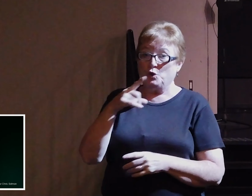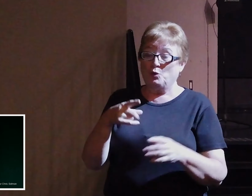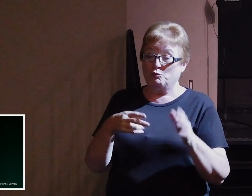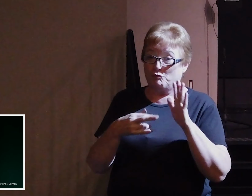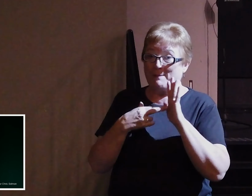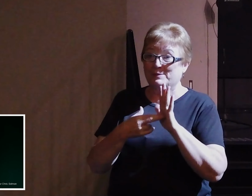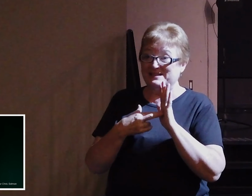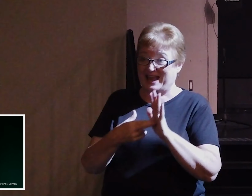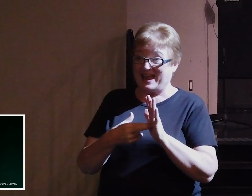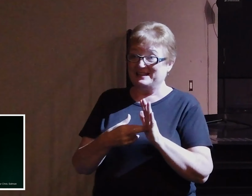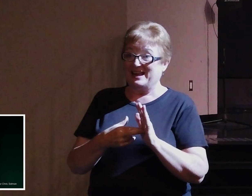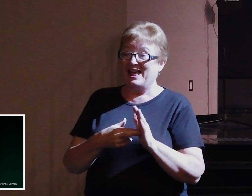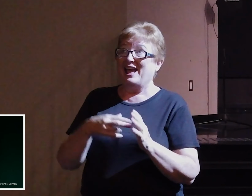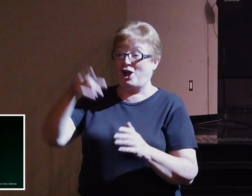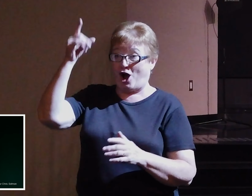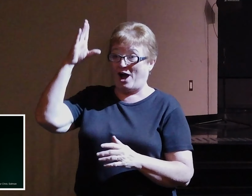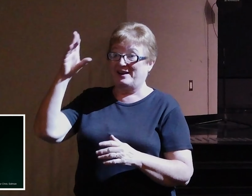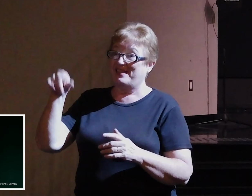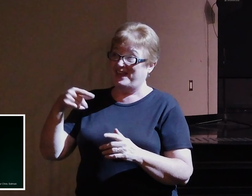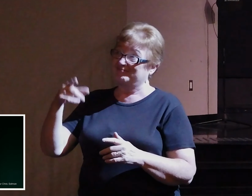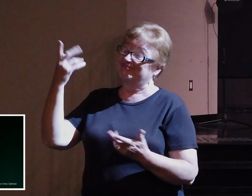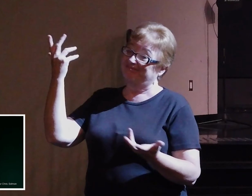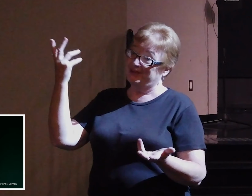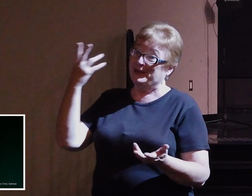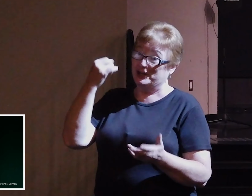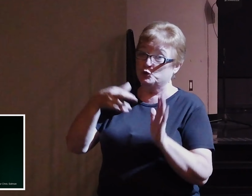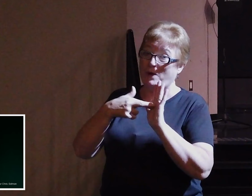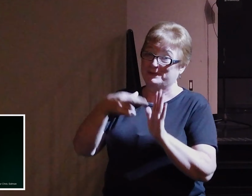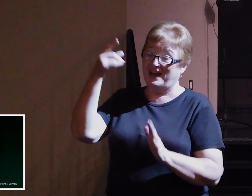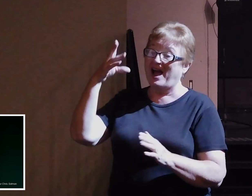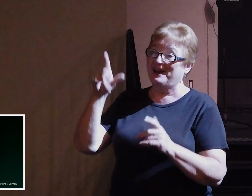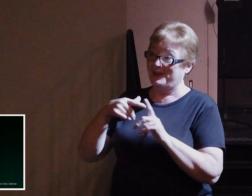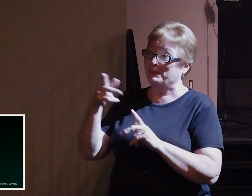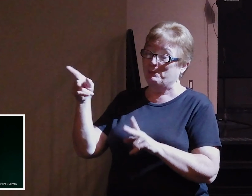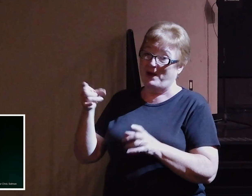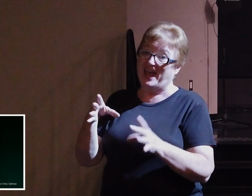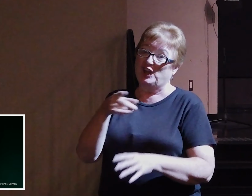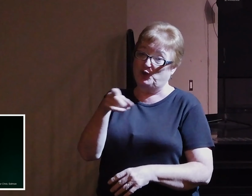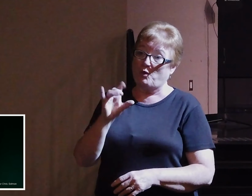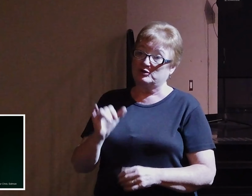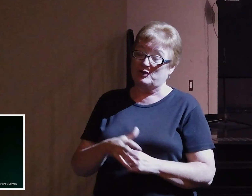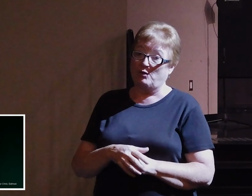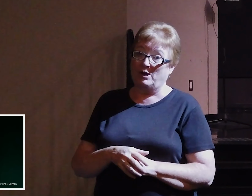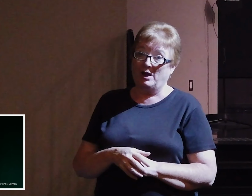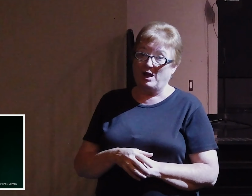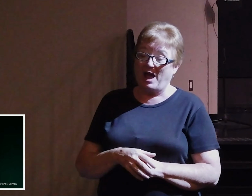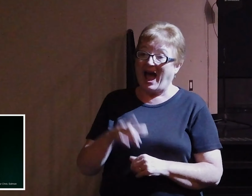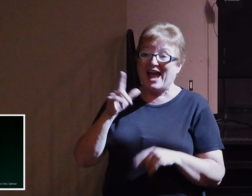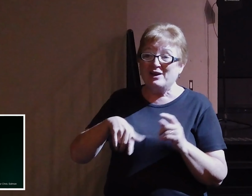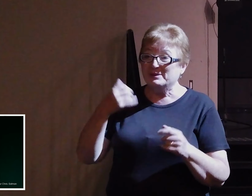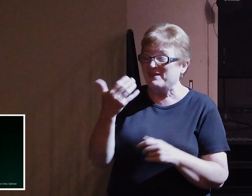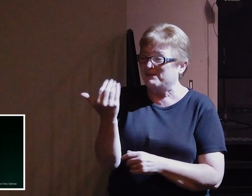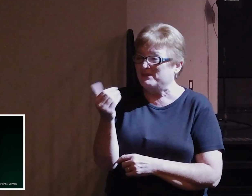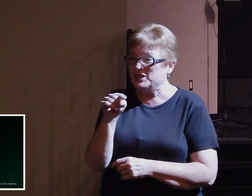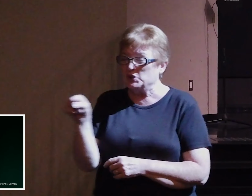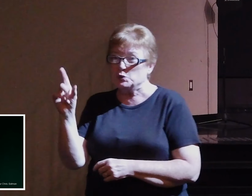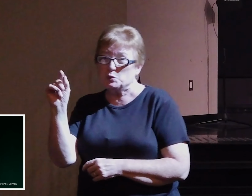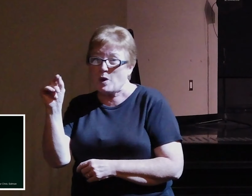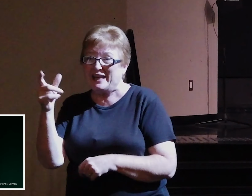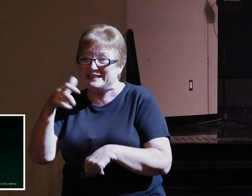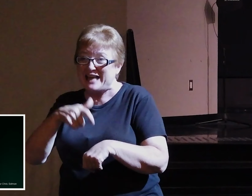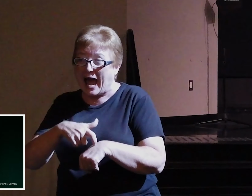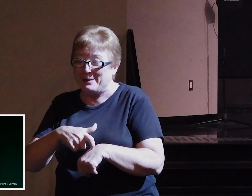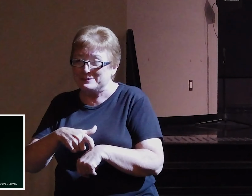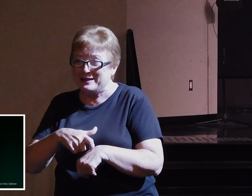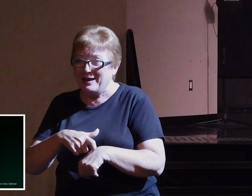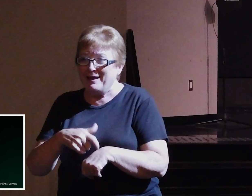person. They will hate you. I have not been given the finger 15 to 20 times in an hour, any